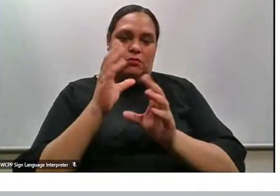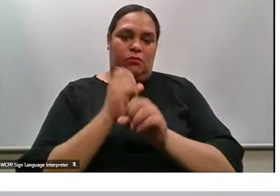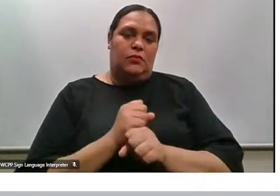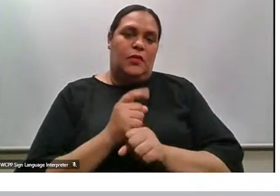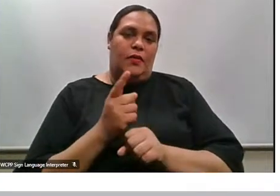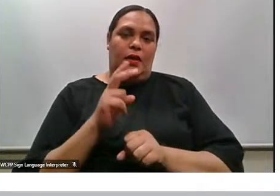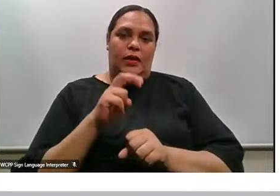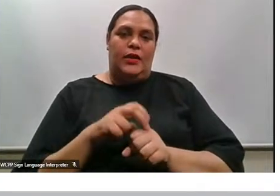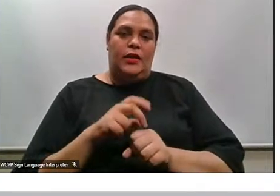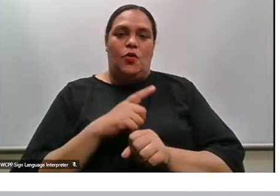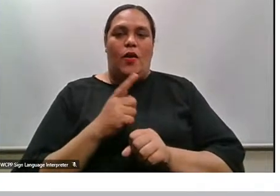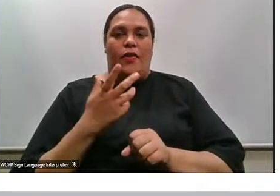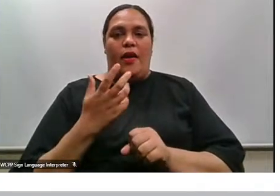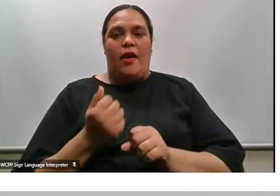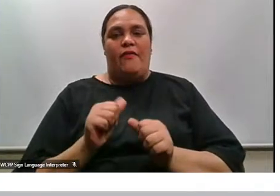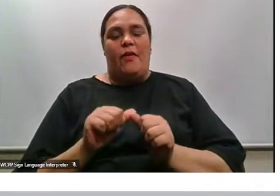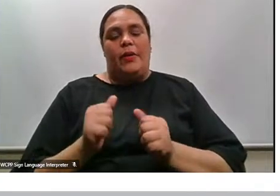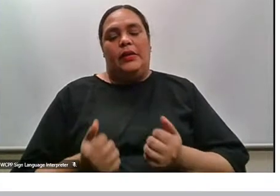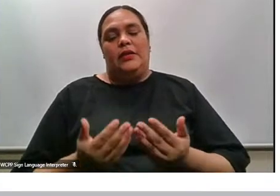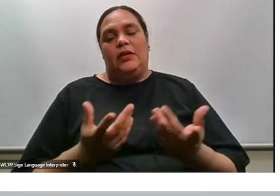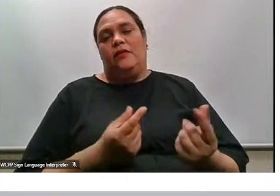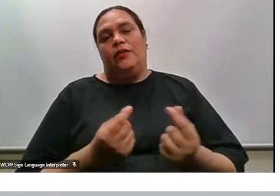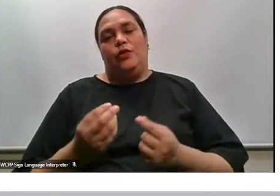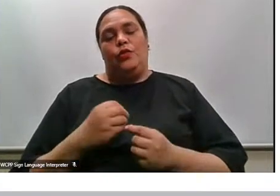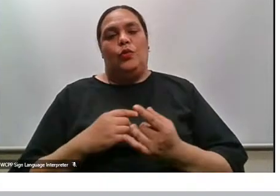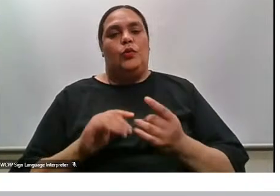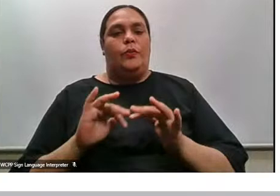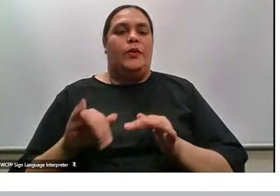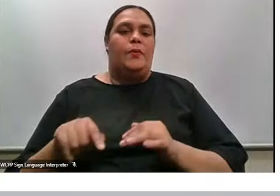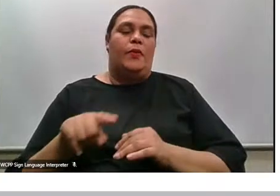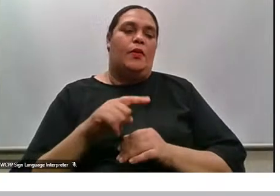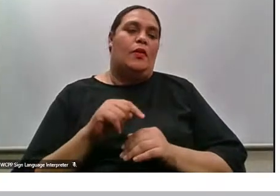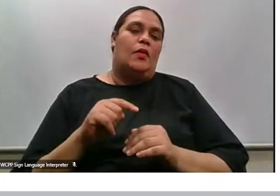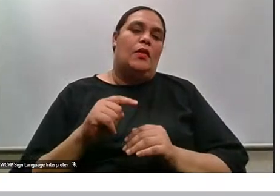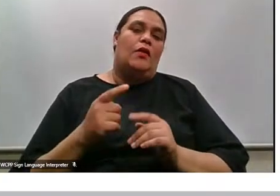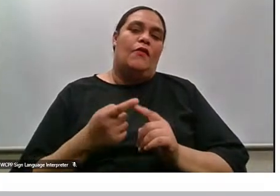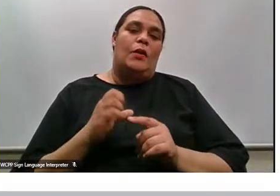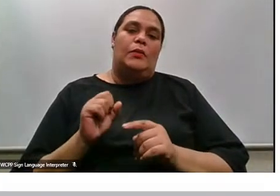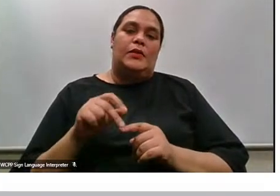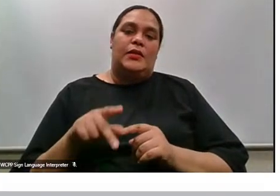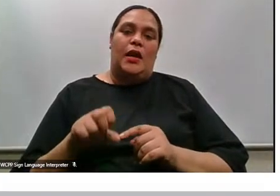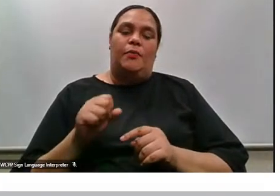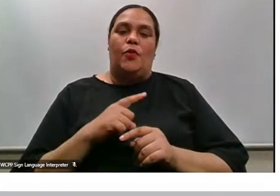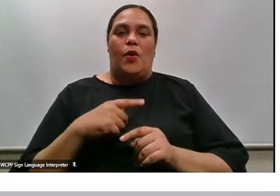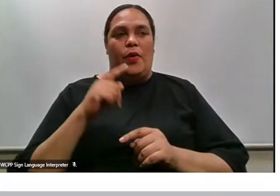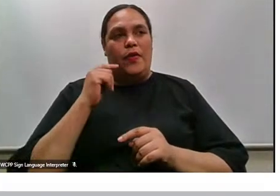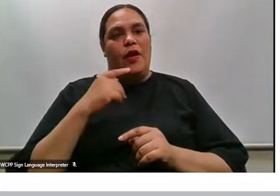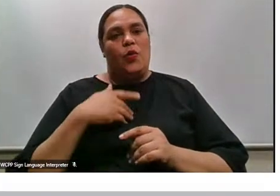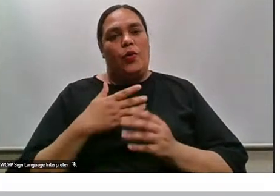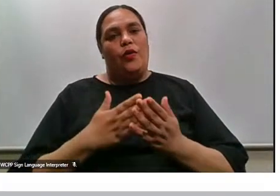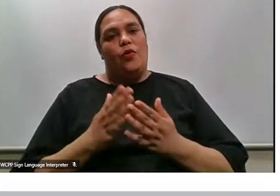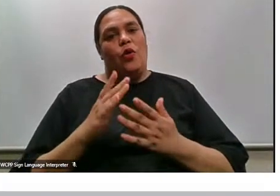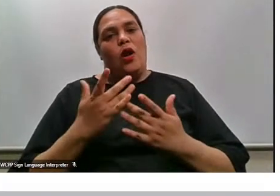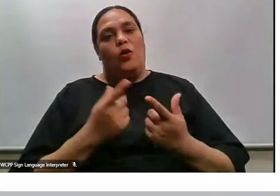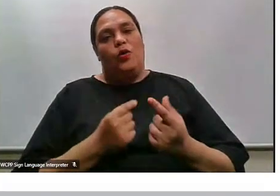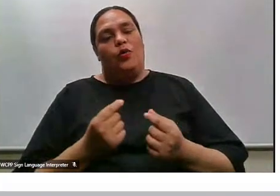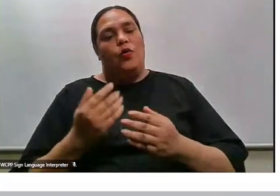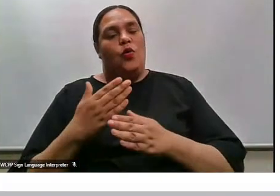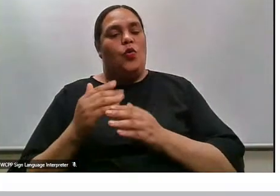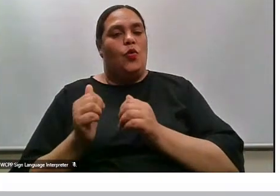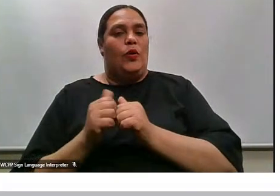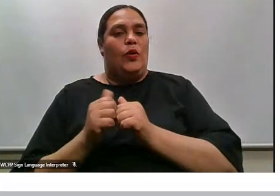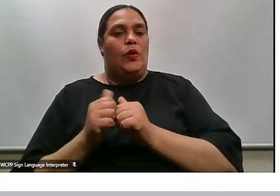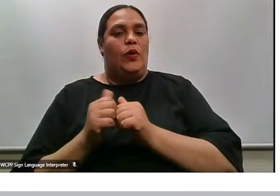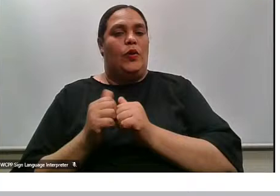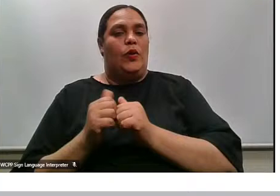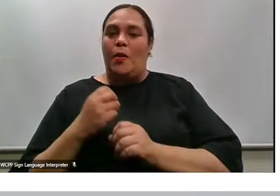deserves, so that there is better service delivery to the citizens by the SAPS. So we'd like to think that we're co-producing with the SAPS in many